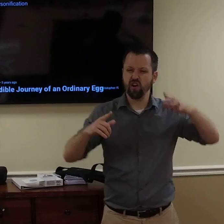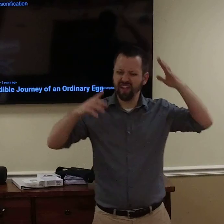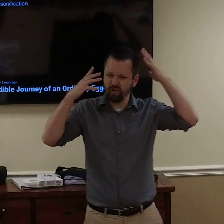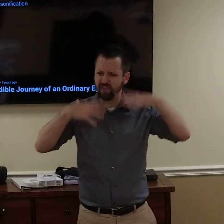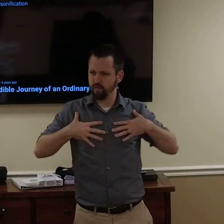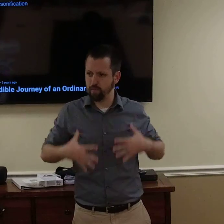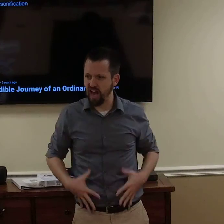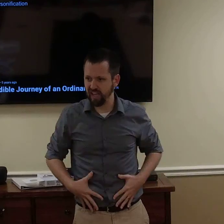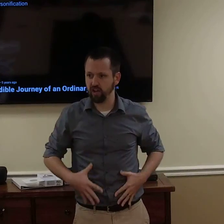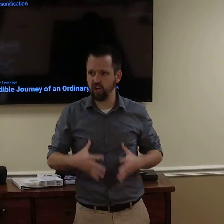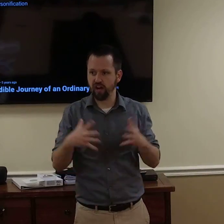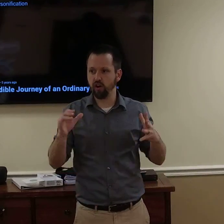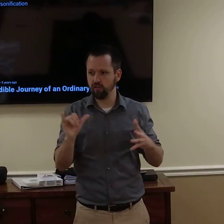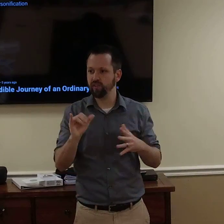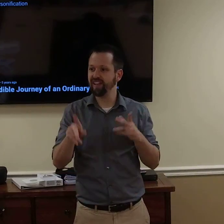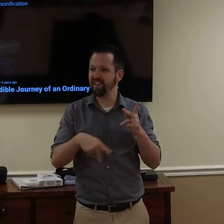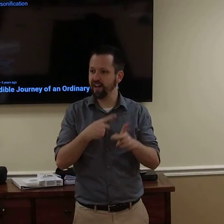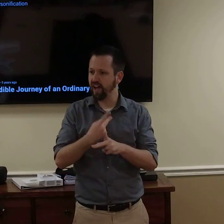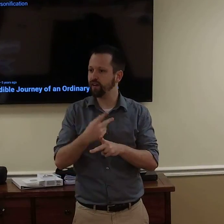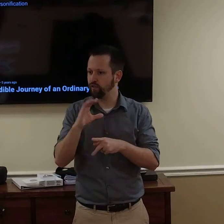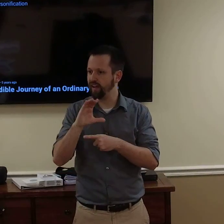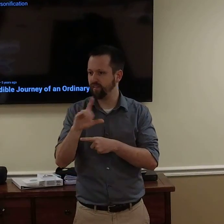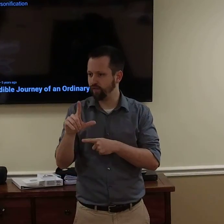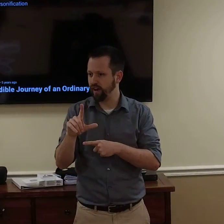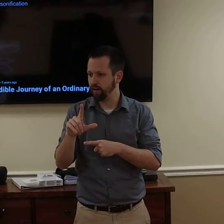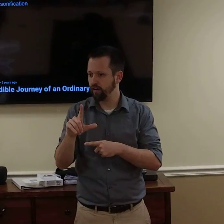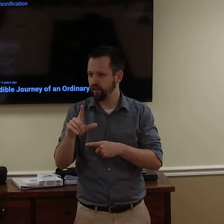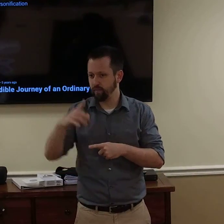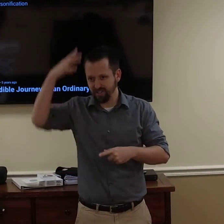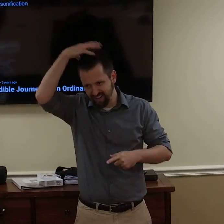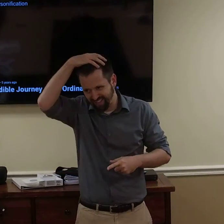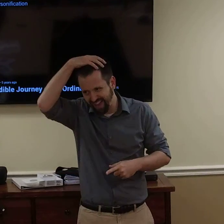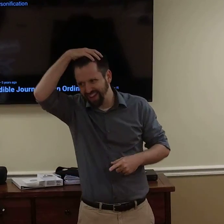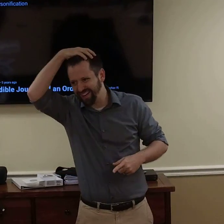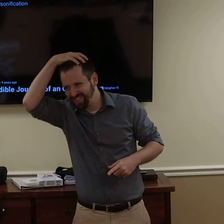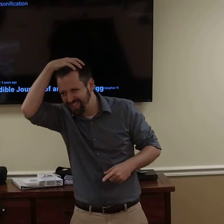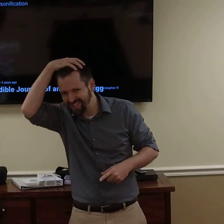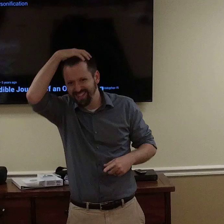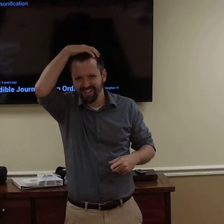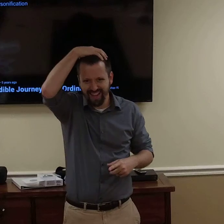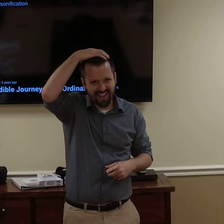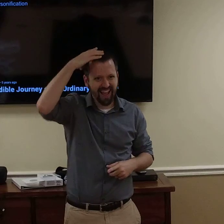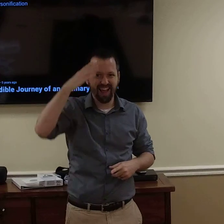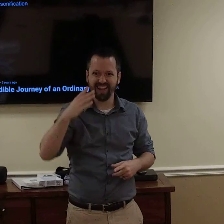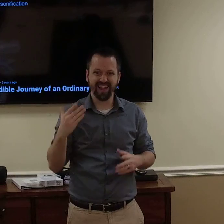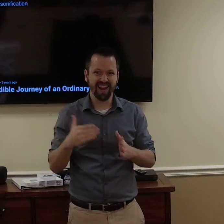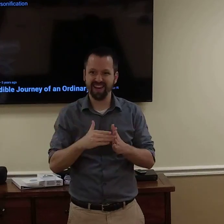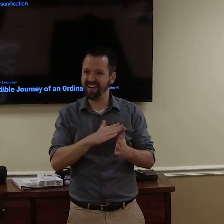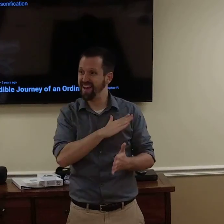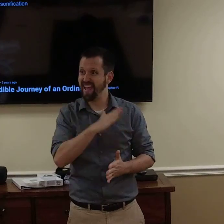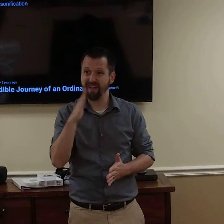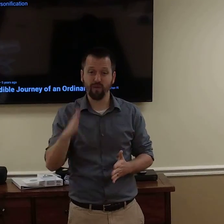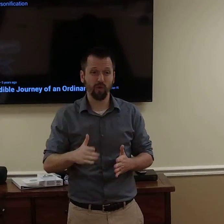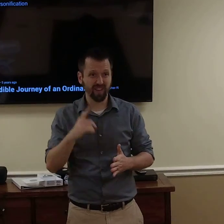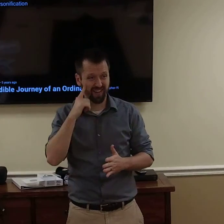He used his body a lot also, and that's a kind of classifier, especially his head. It's just, again, I never would have thought of